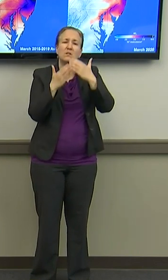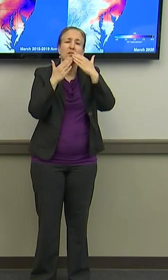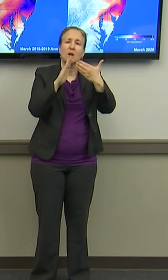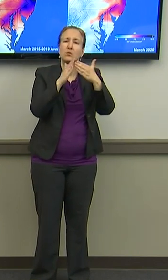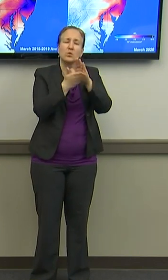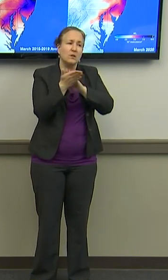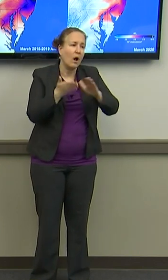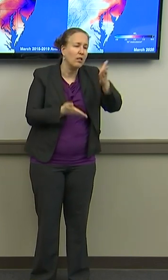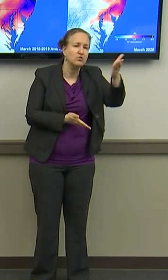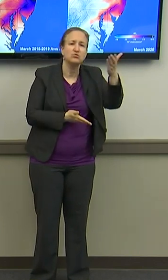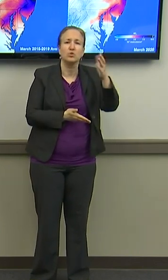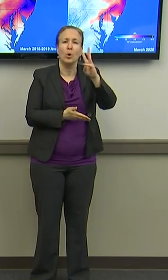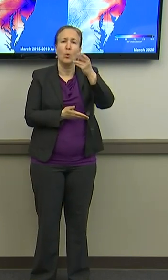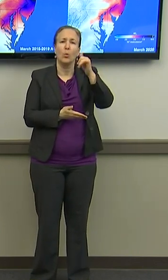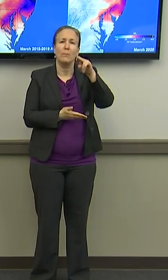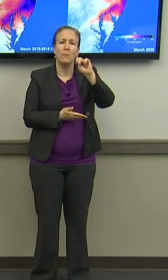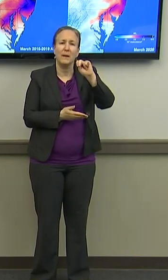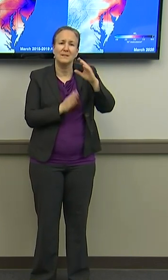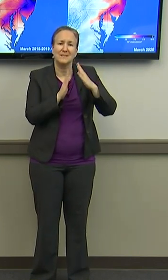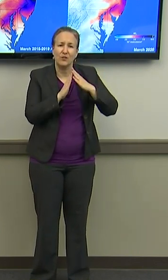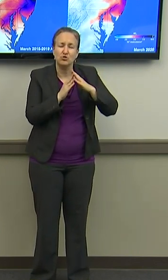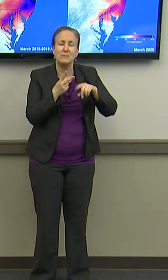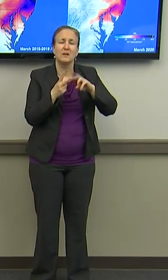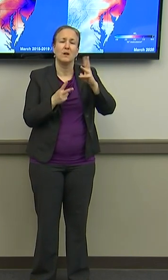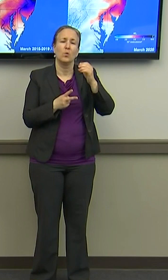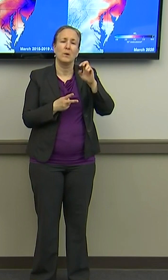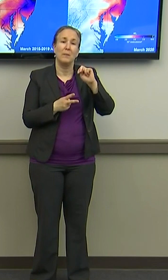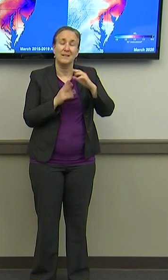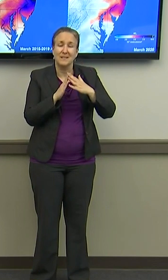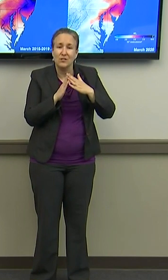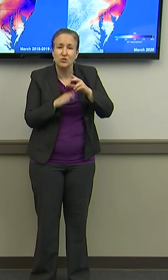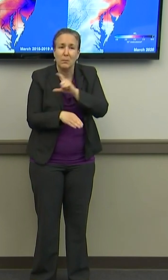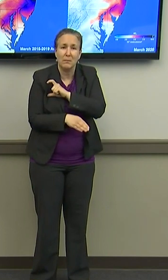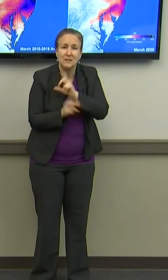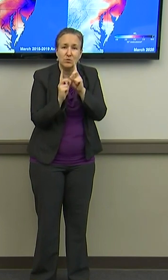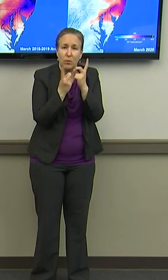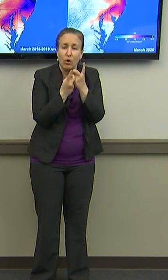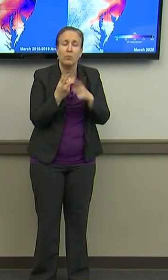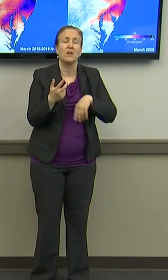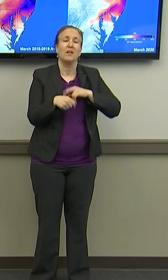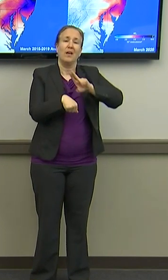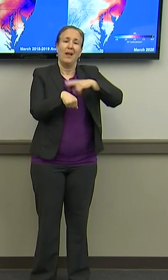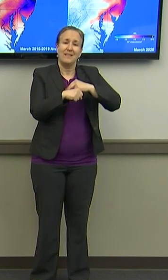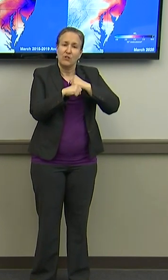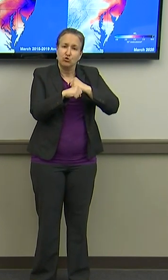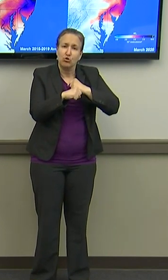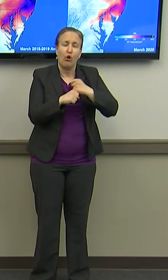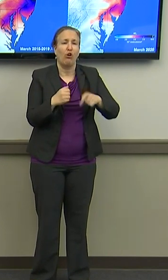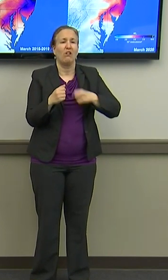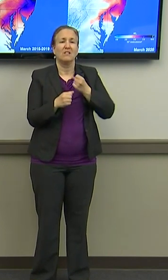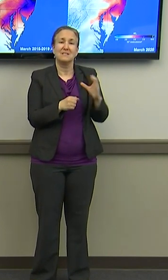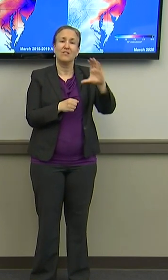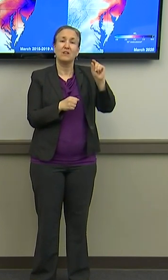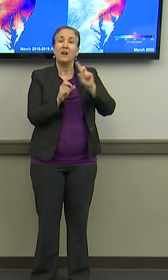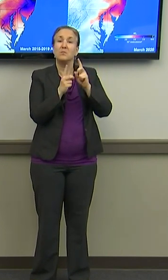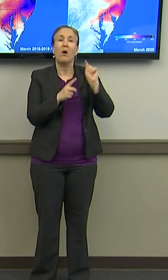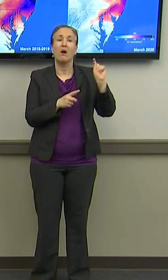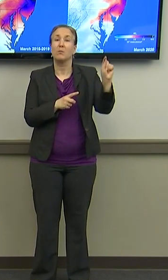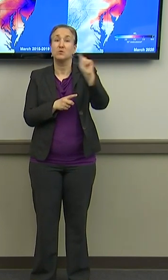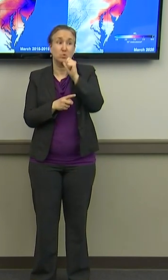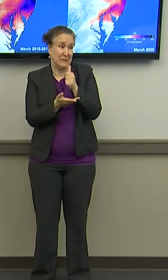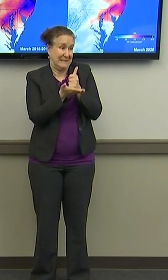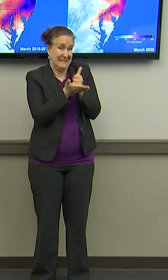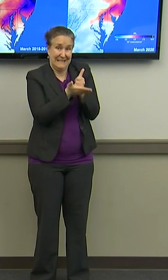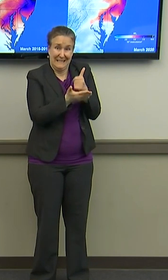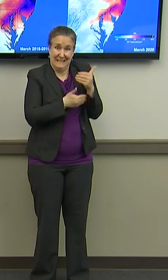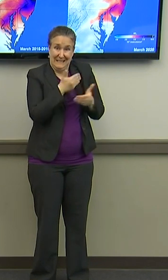Community College, Whitpain Township Police Department, the National Guard, and the several county departments that are